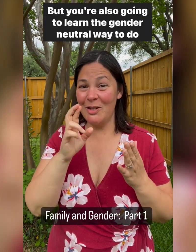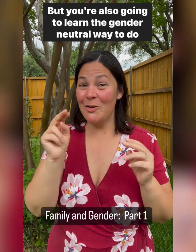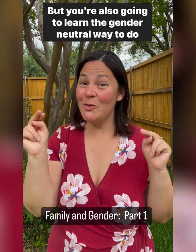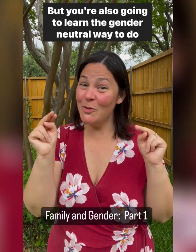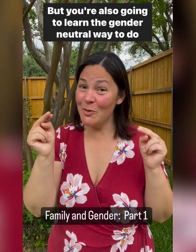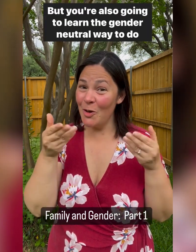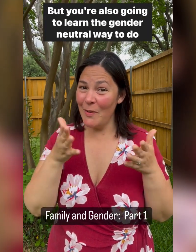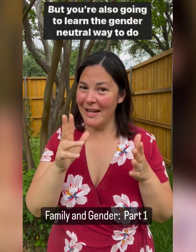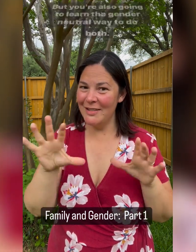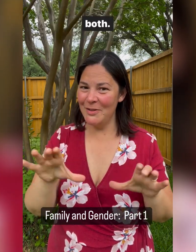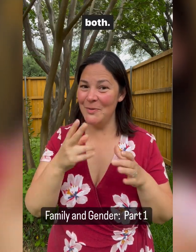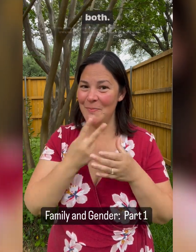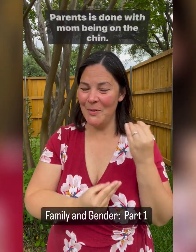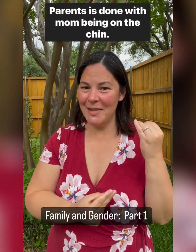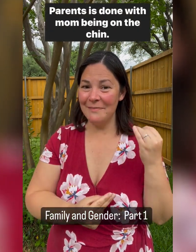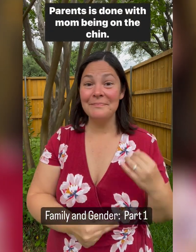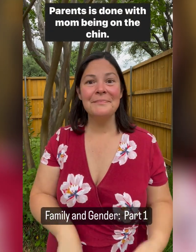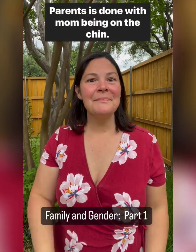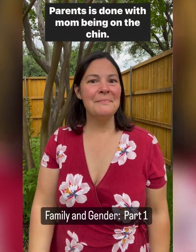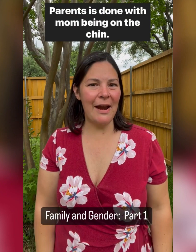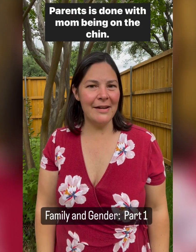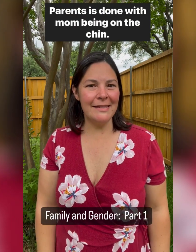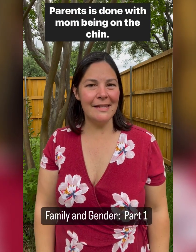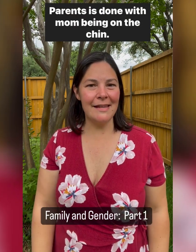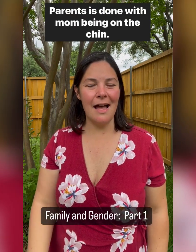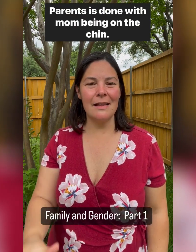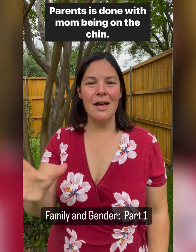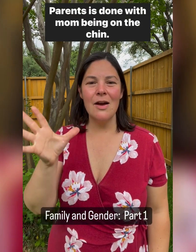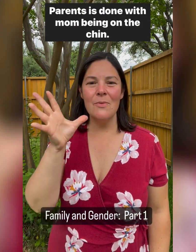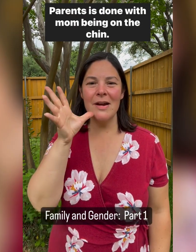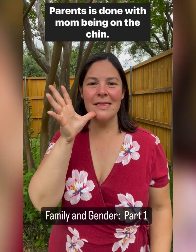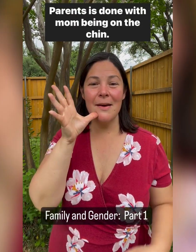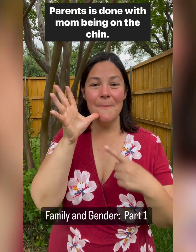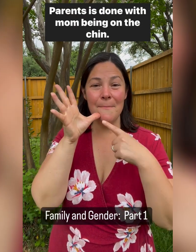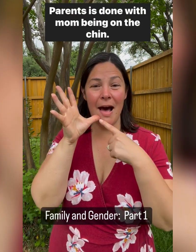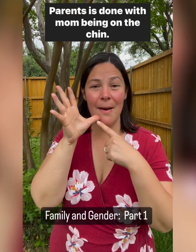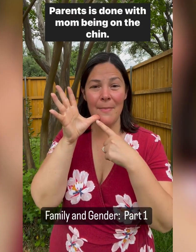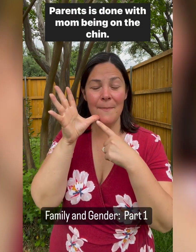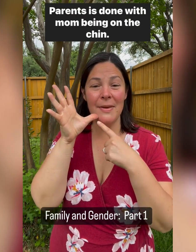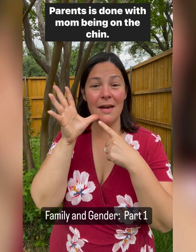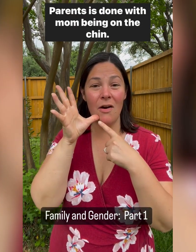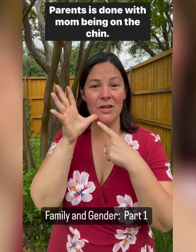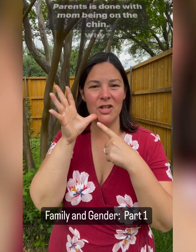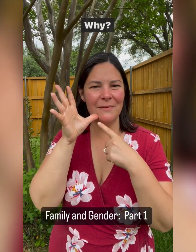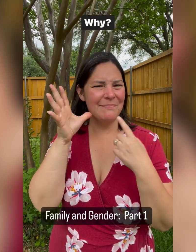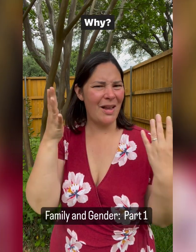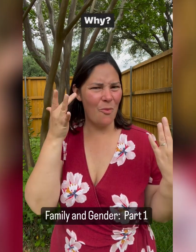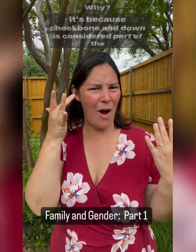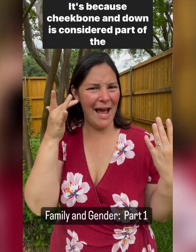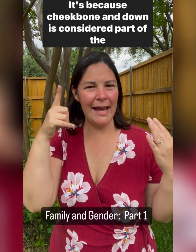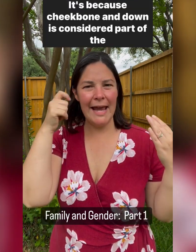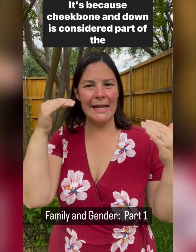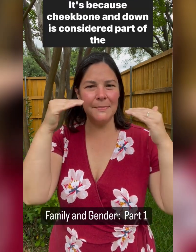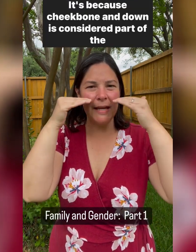gender neutral way to do both. Parents is done with mom being on the chin. Why? It's